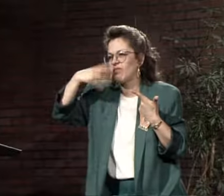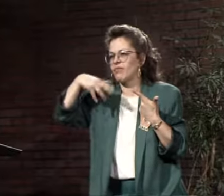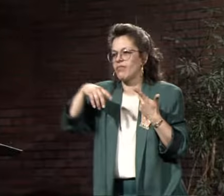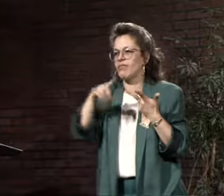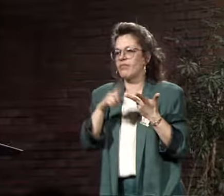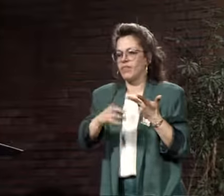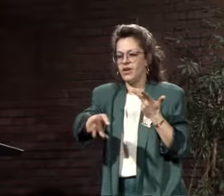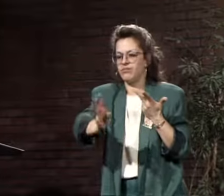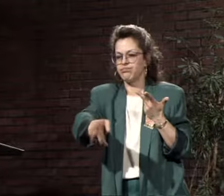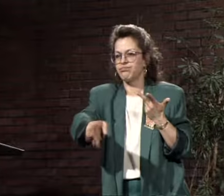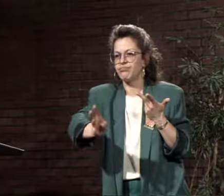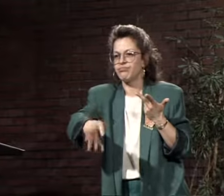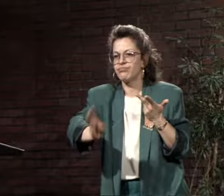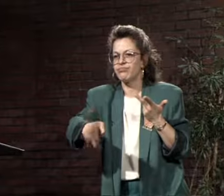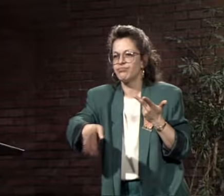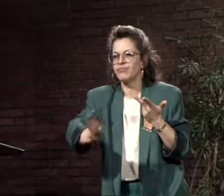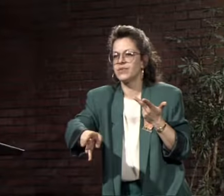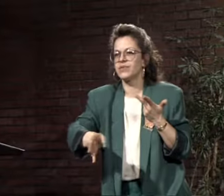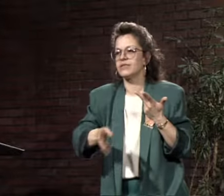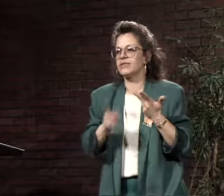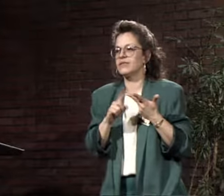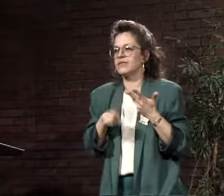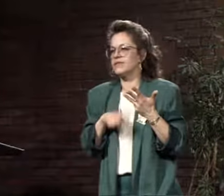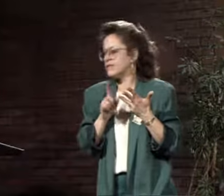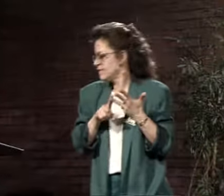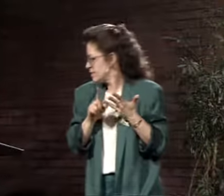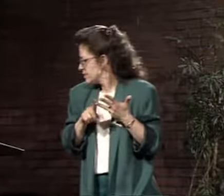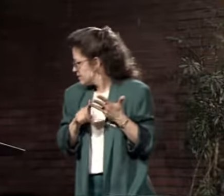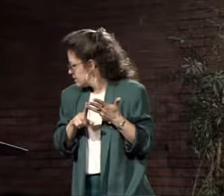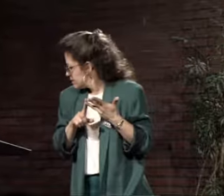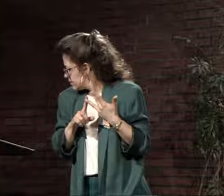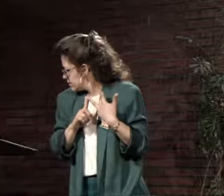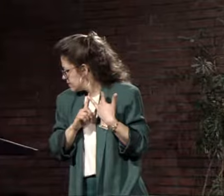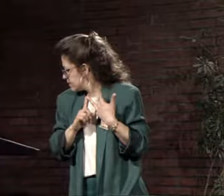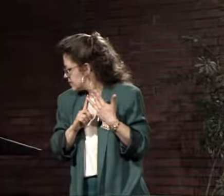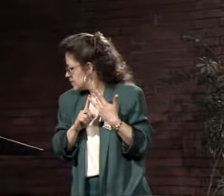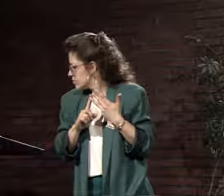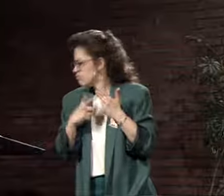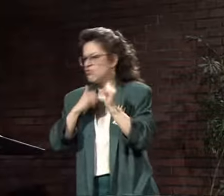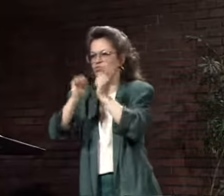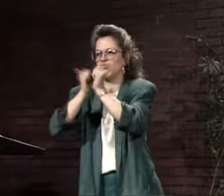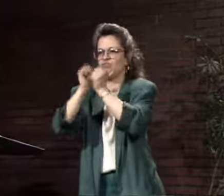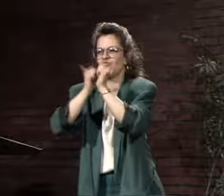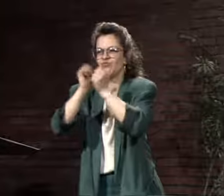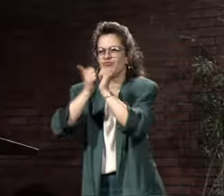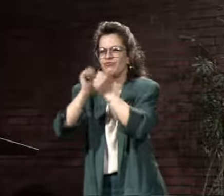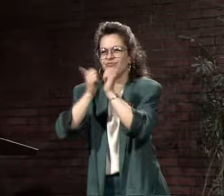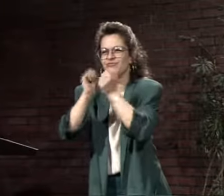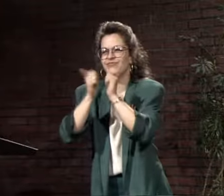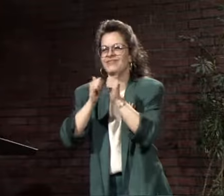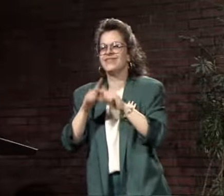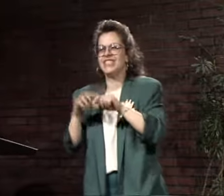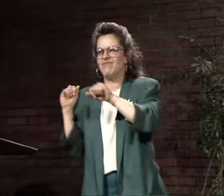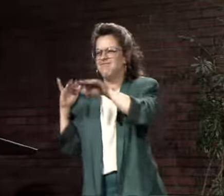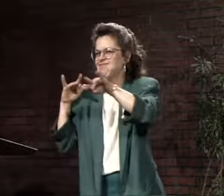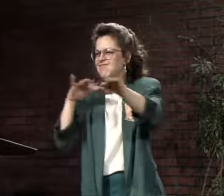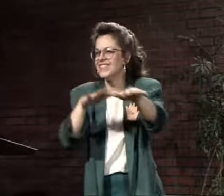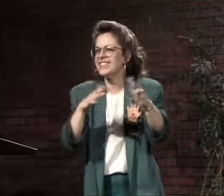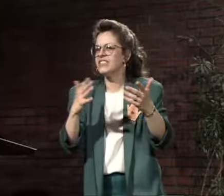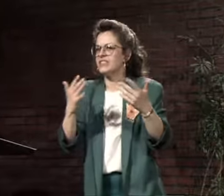However, with ASL, run has many different examples. Run like this, run like that, run as in